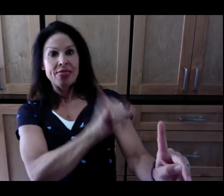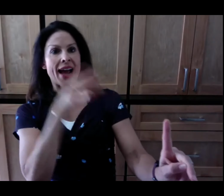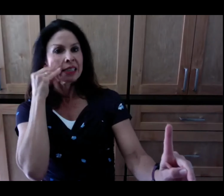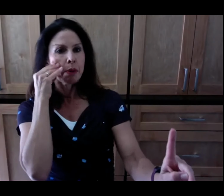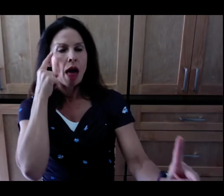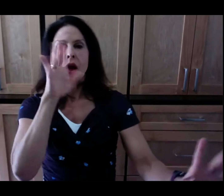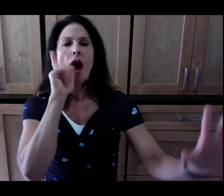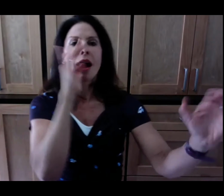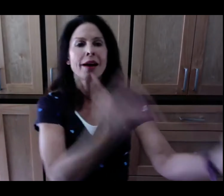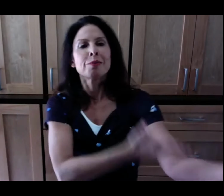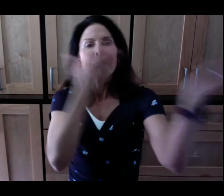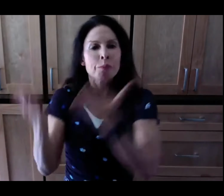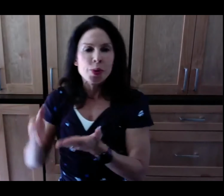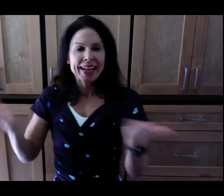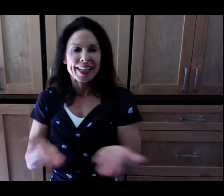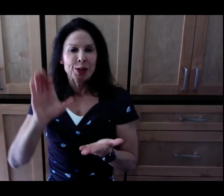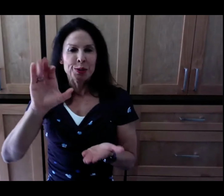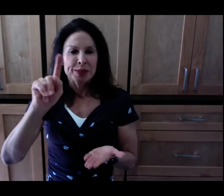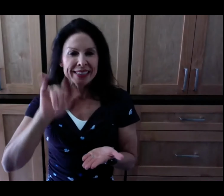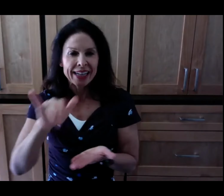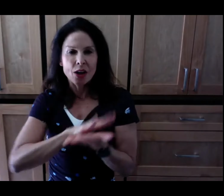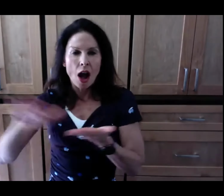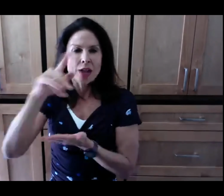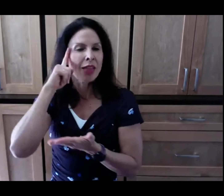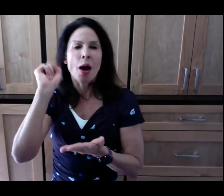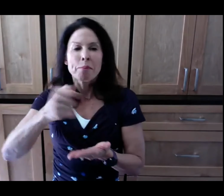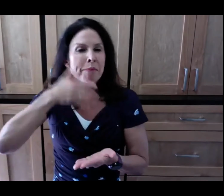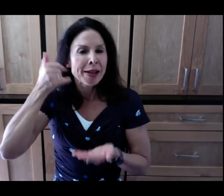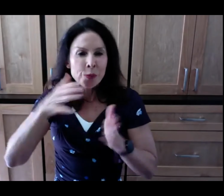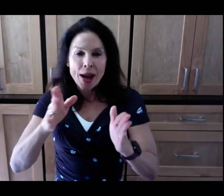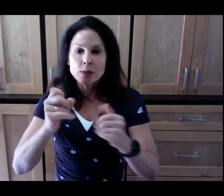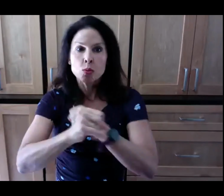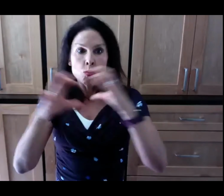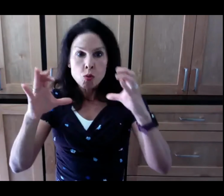for everyone involved. And it really enhanced their experience.